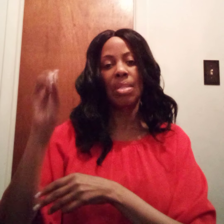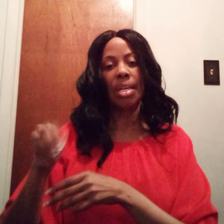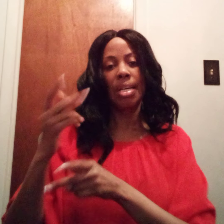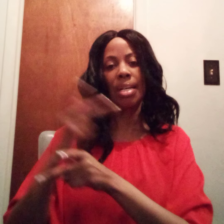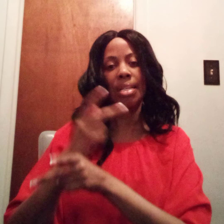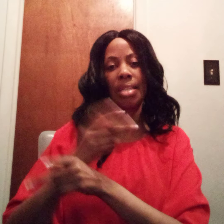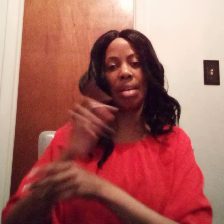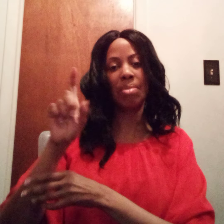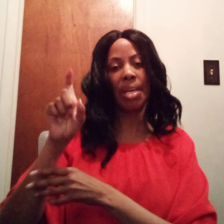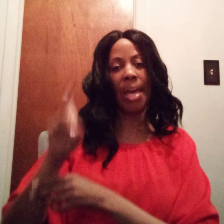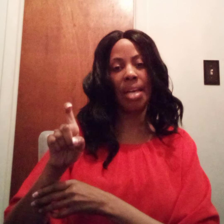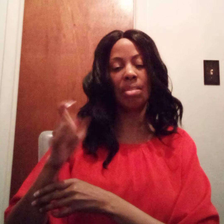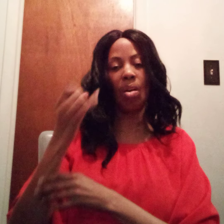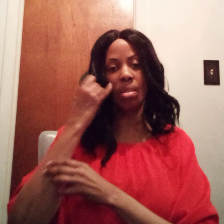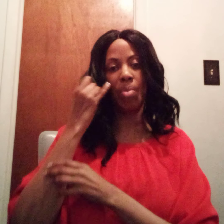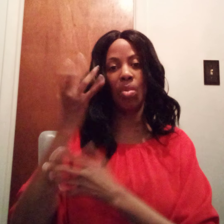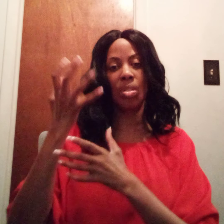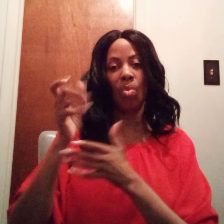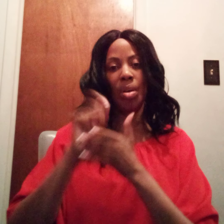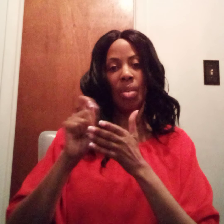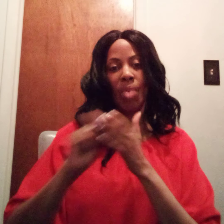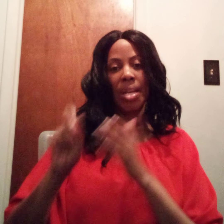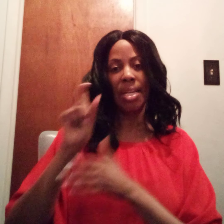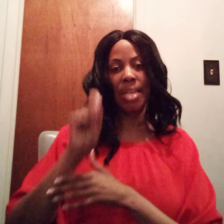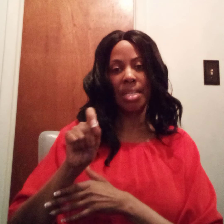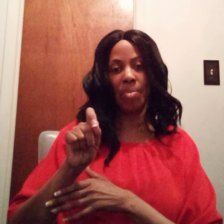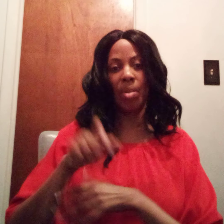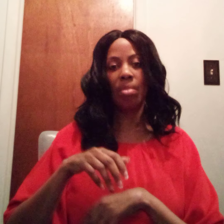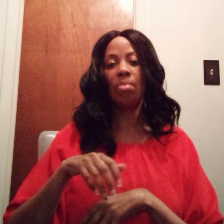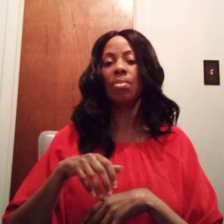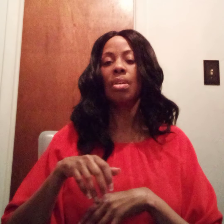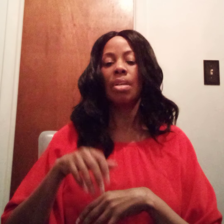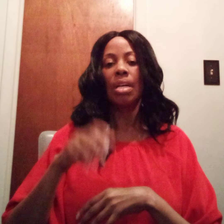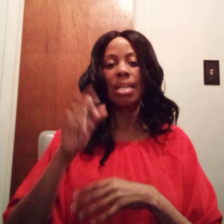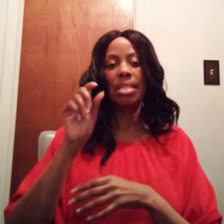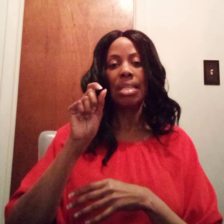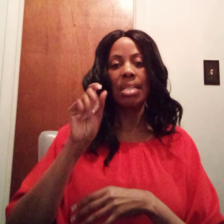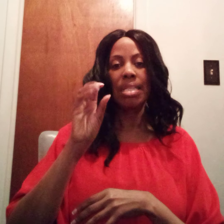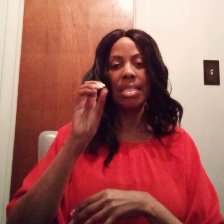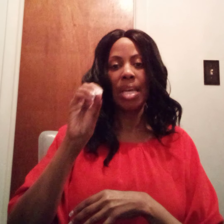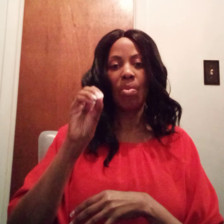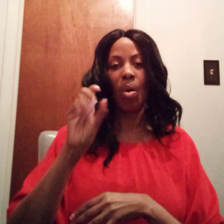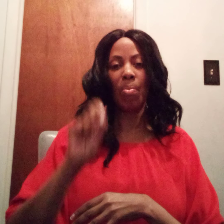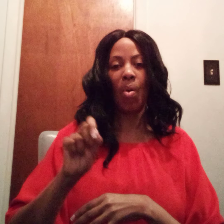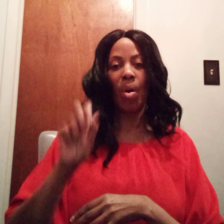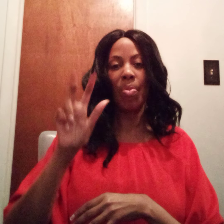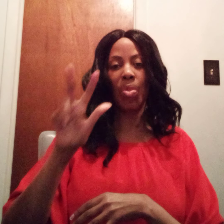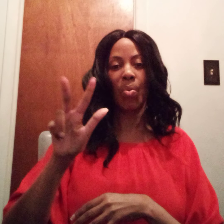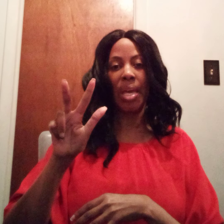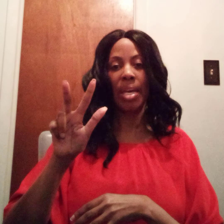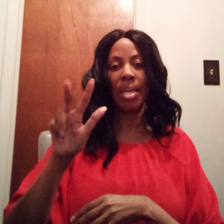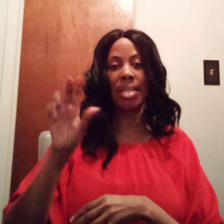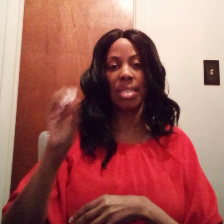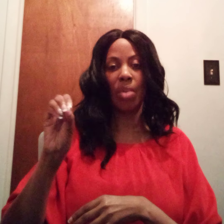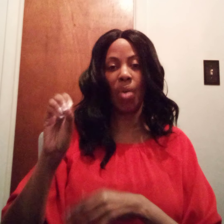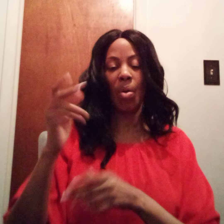Or if we wanted to write it as a decimal, we could write, if we wanted to write 30% as a decimal, we could write 0.30 times X.